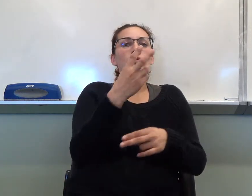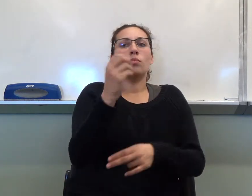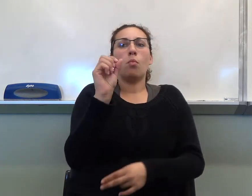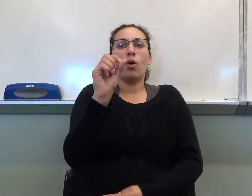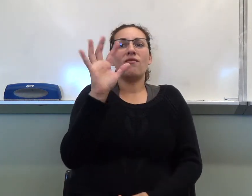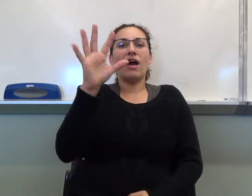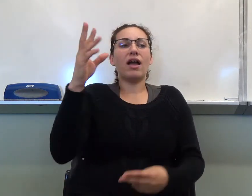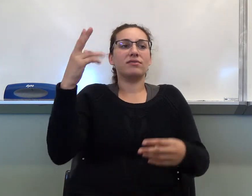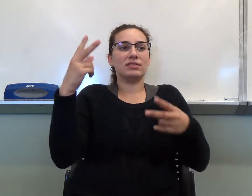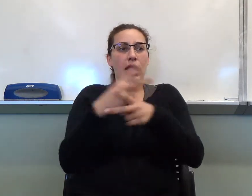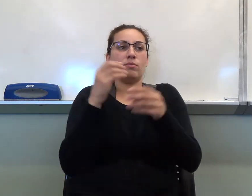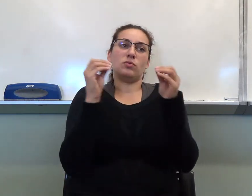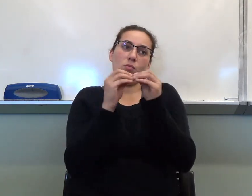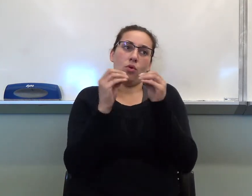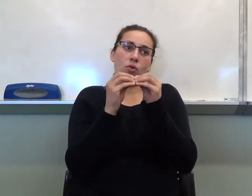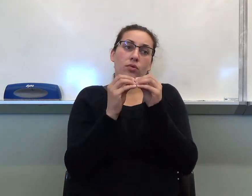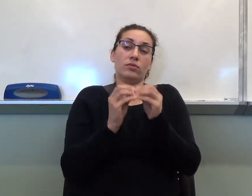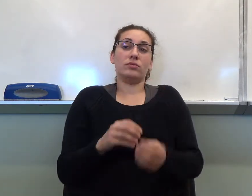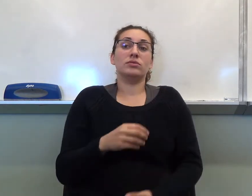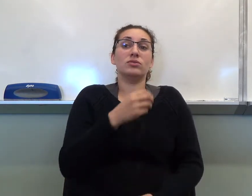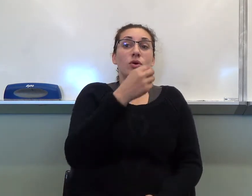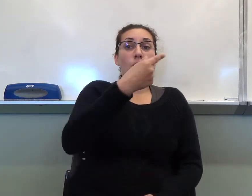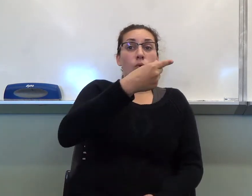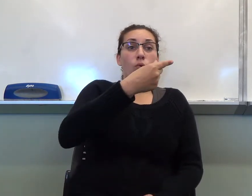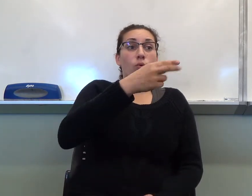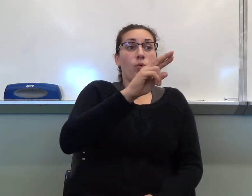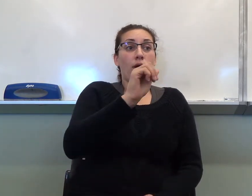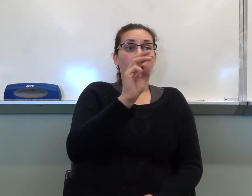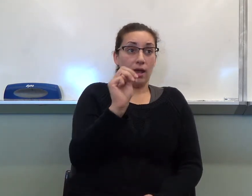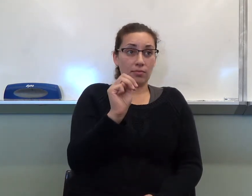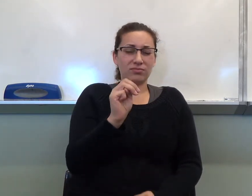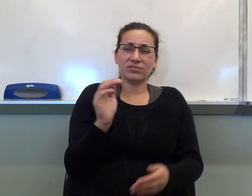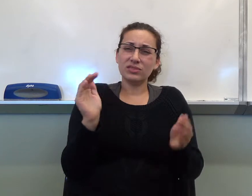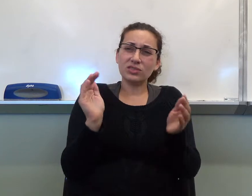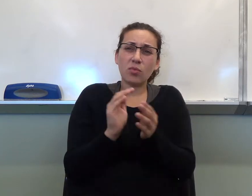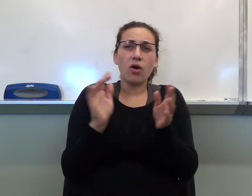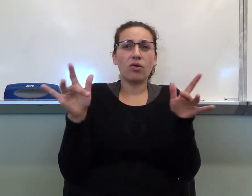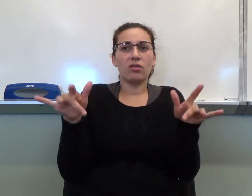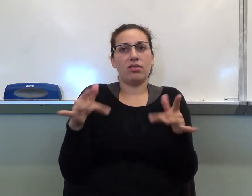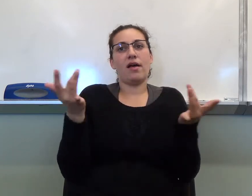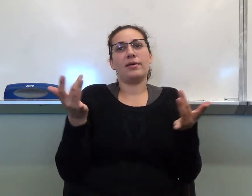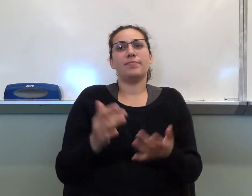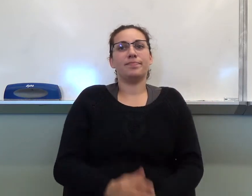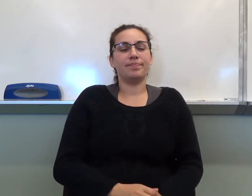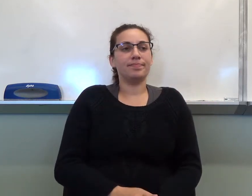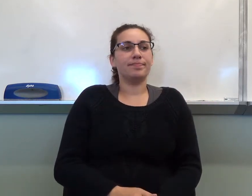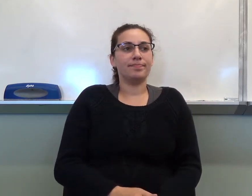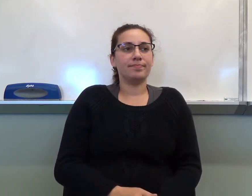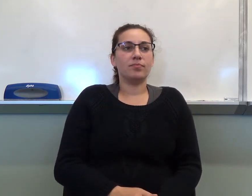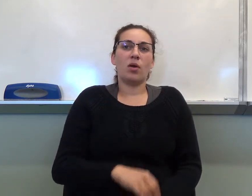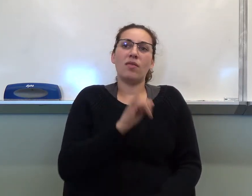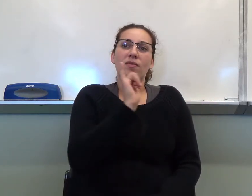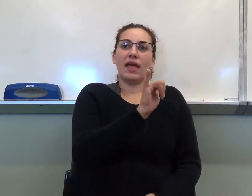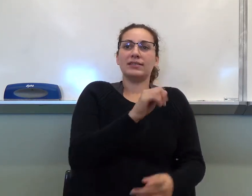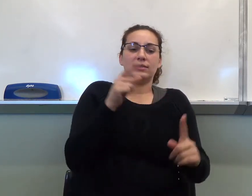a gram is extremely small. Okay, but that's what's at the center of the metric system measurement.